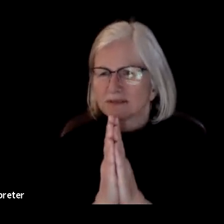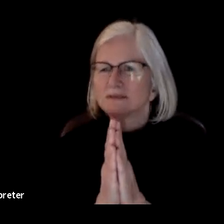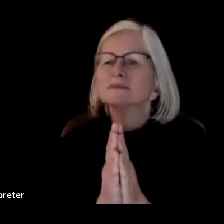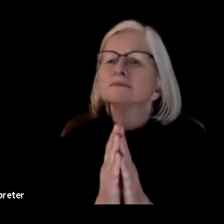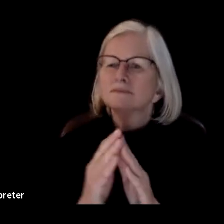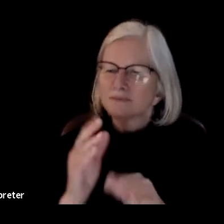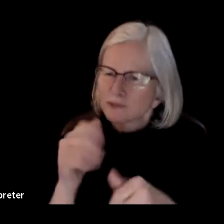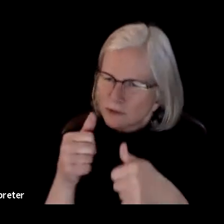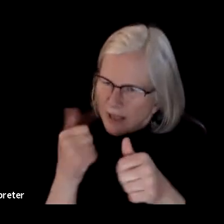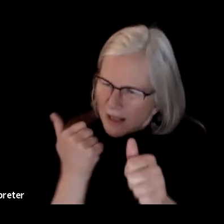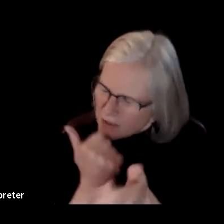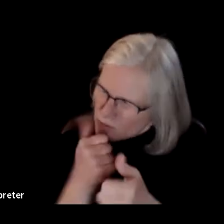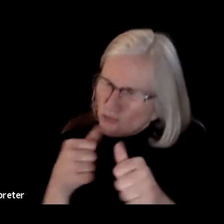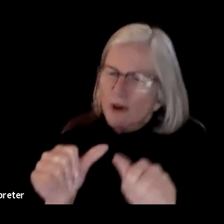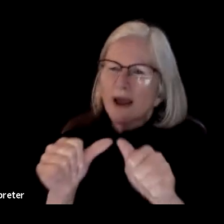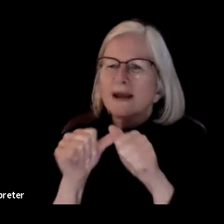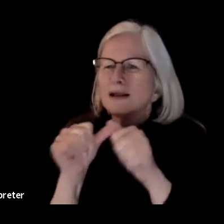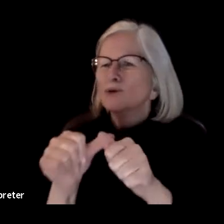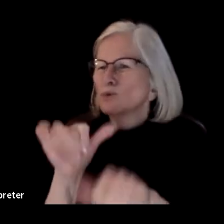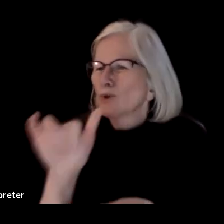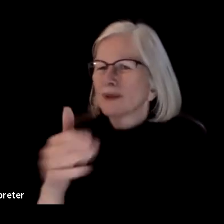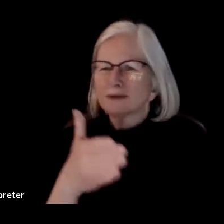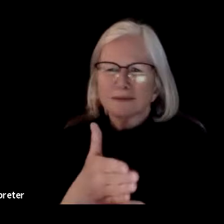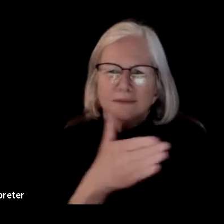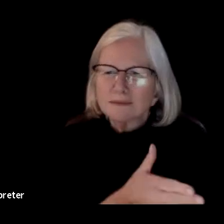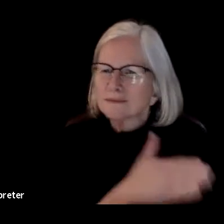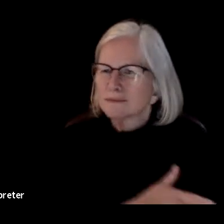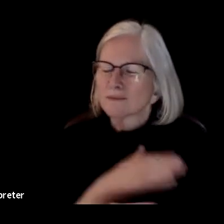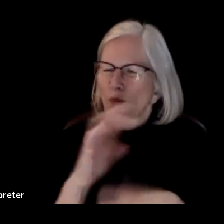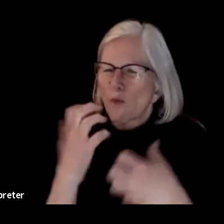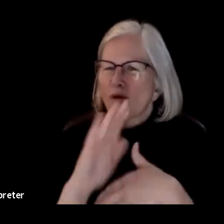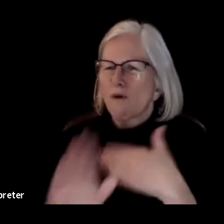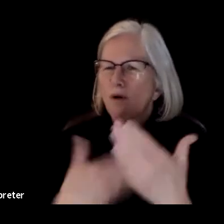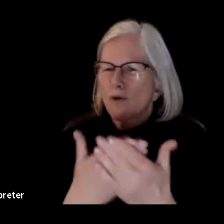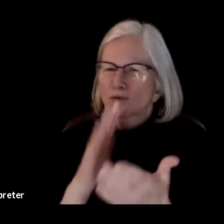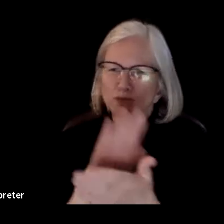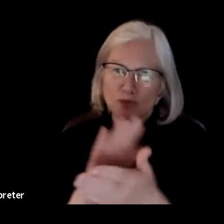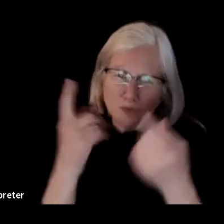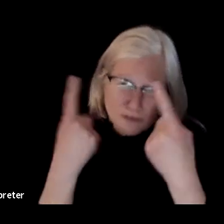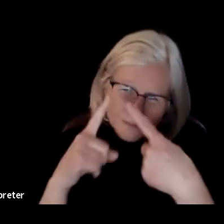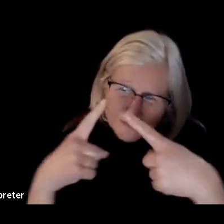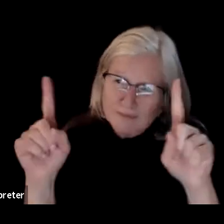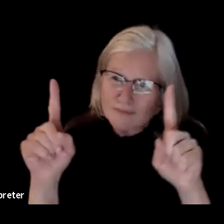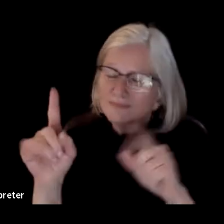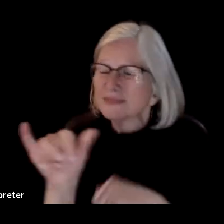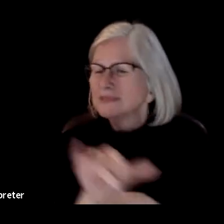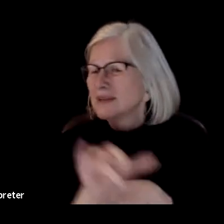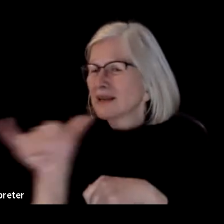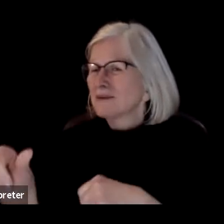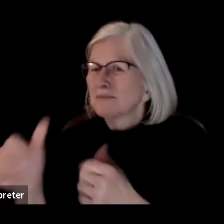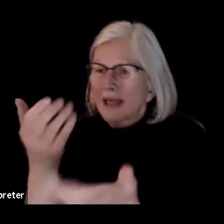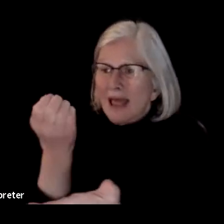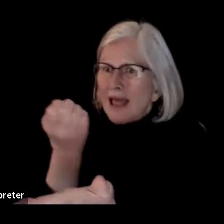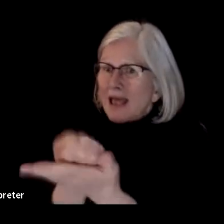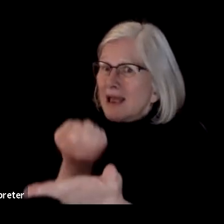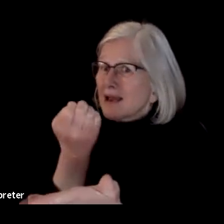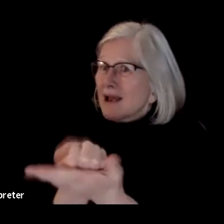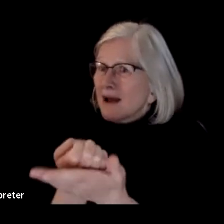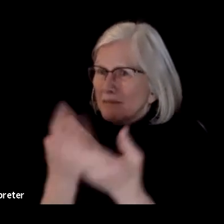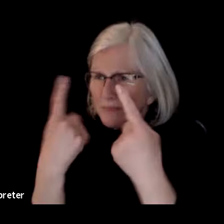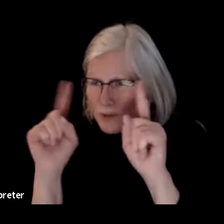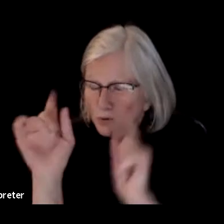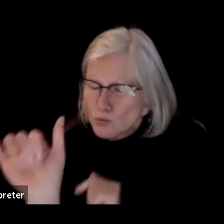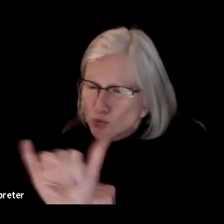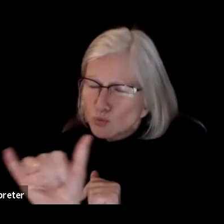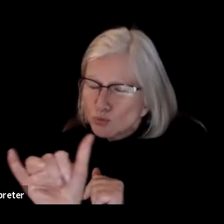schools to be successful, just as we want our economy to be successful. We want to